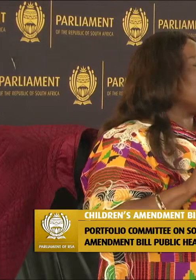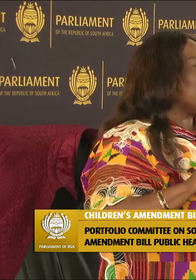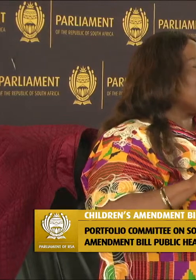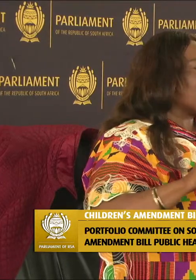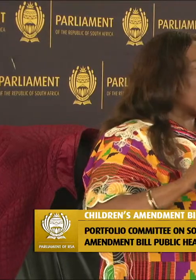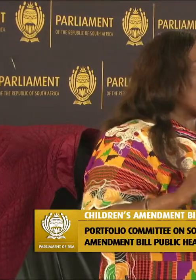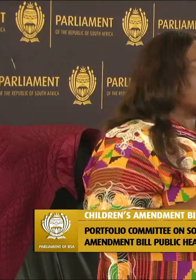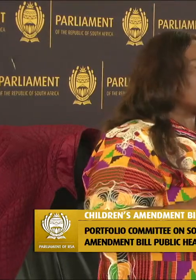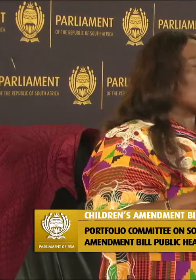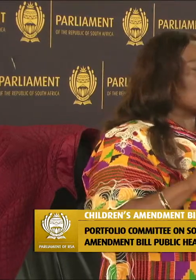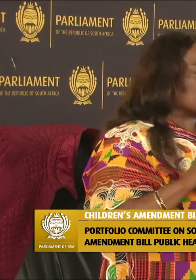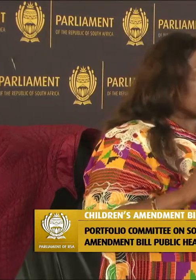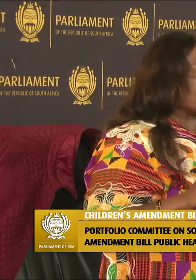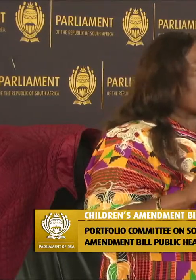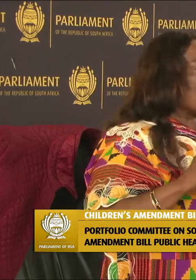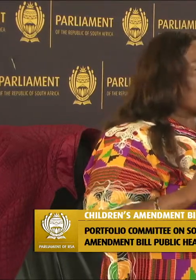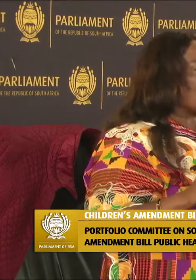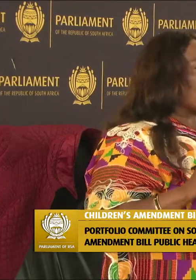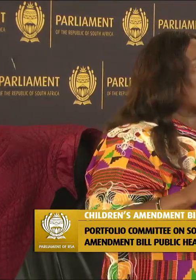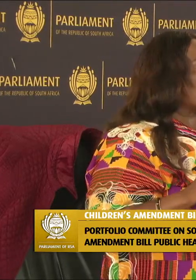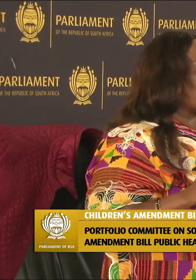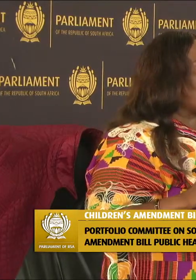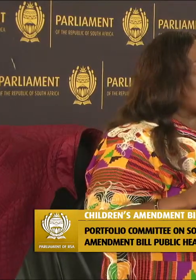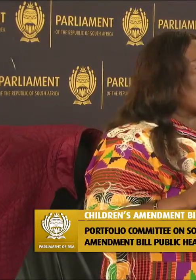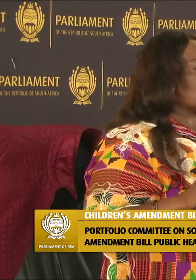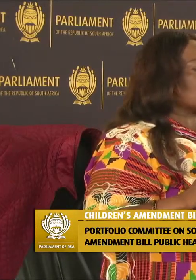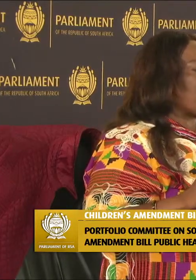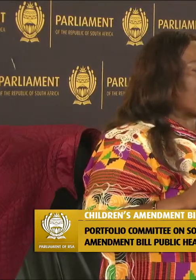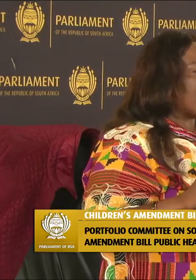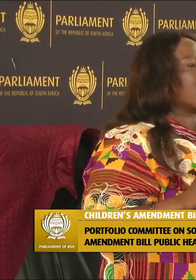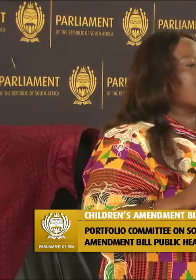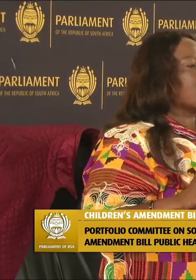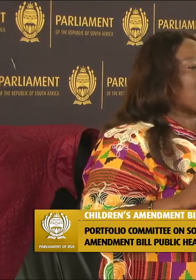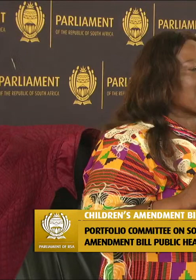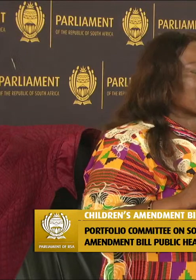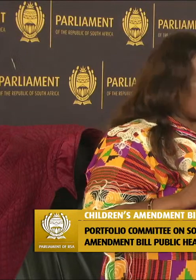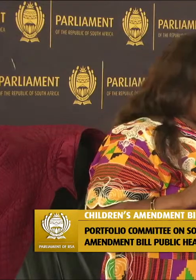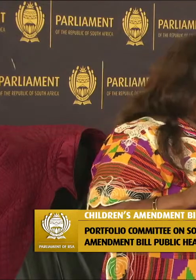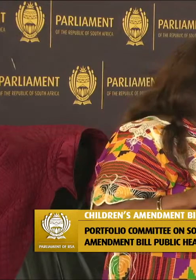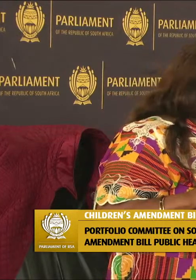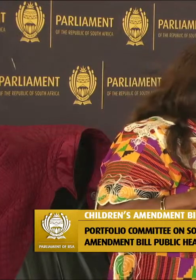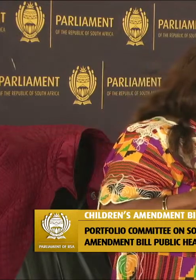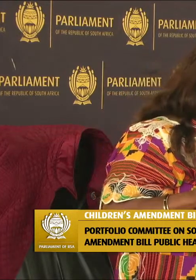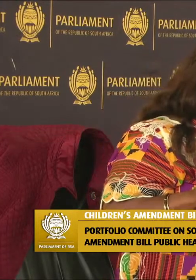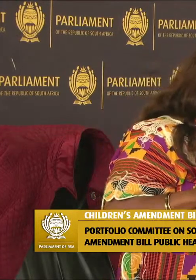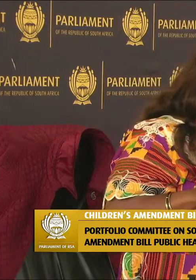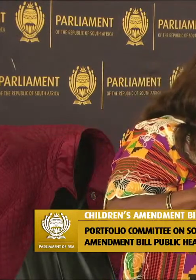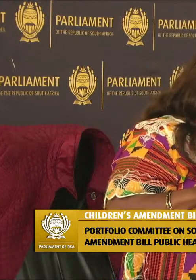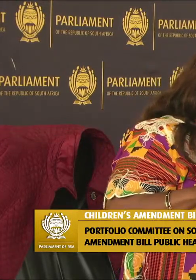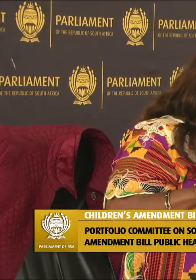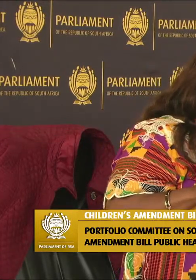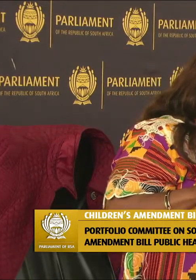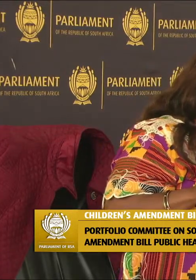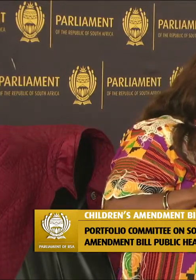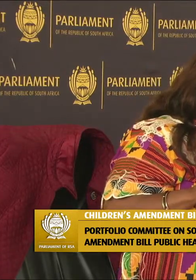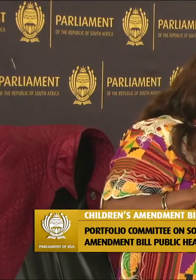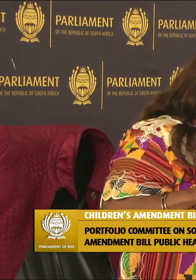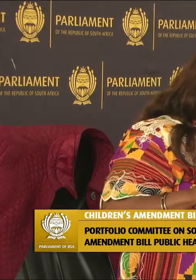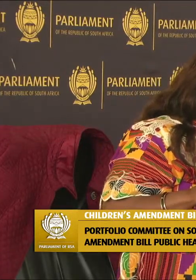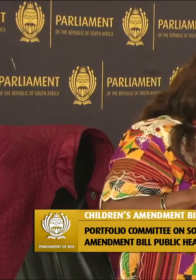ibe yi-environment conducive for abantwana bakwazi uba babe bayahlala kuloo ndawo. And also